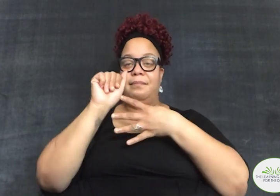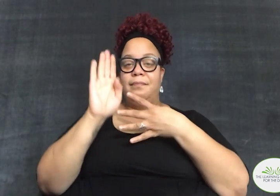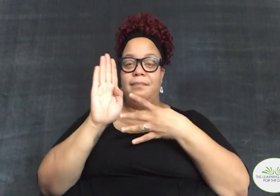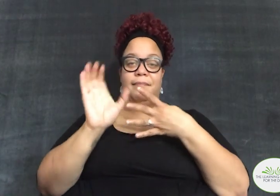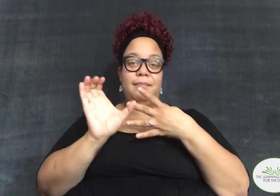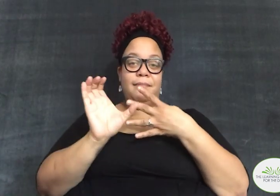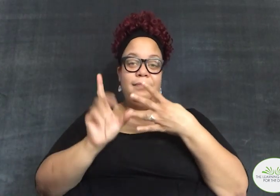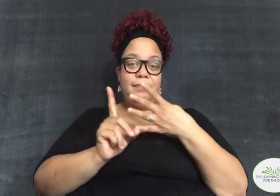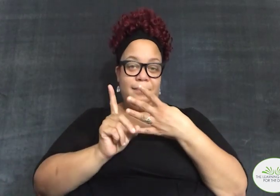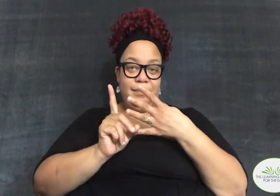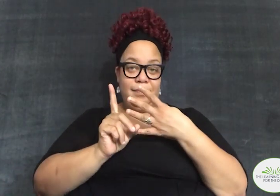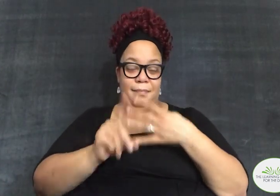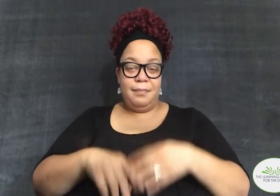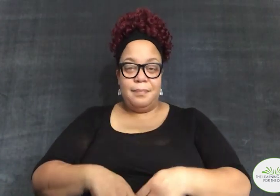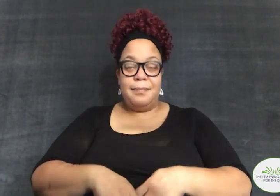process.